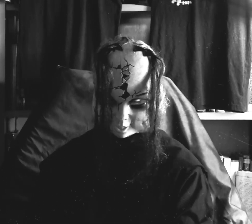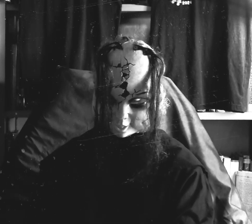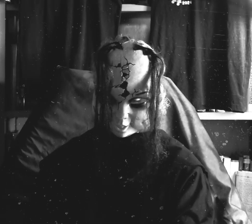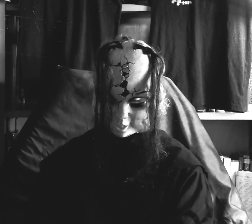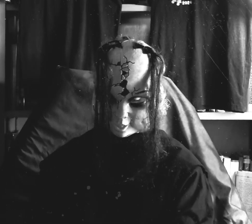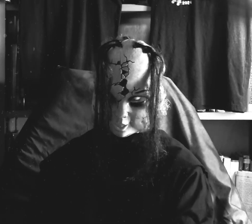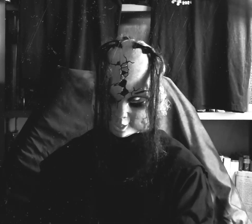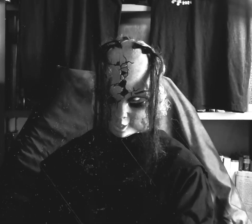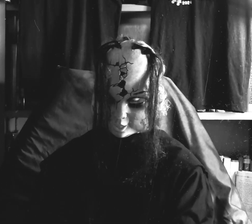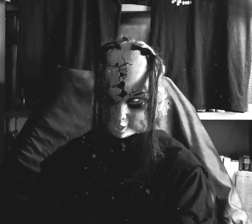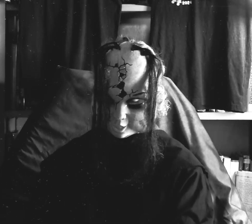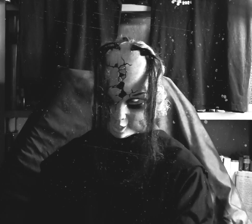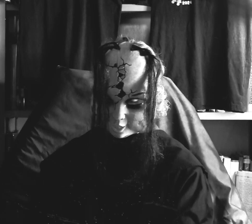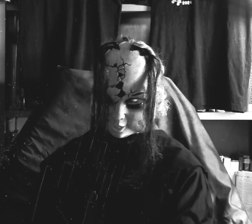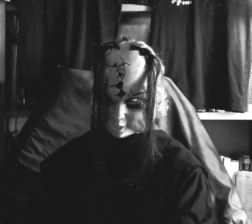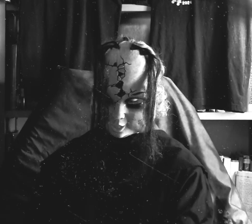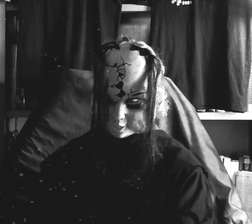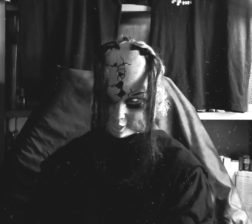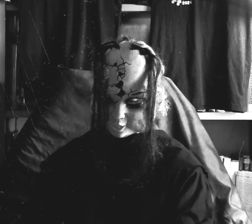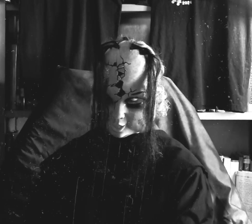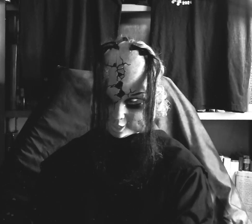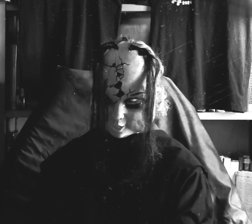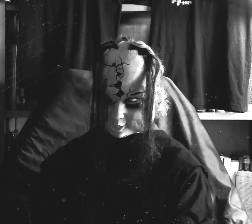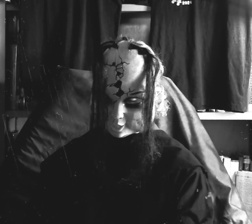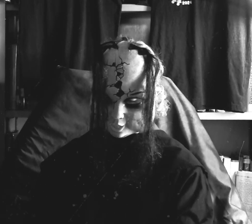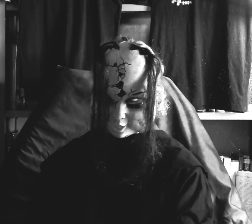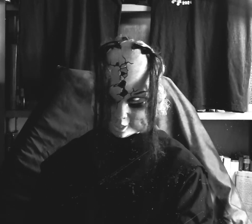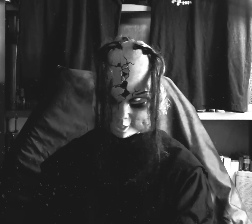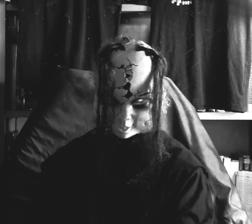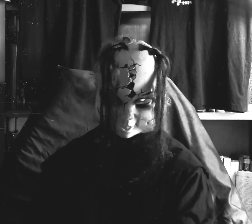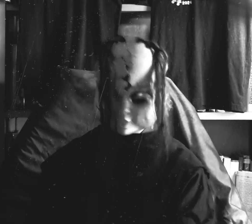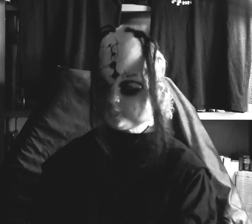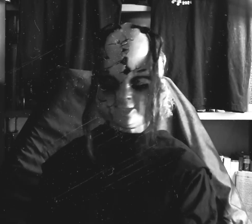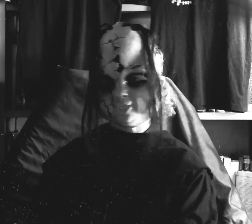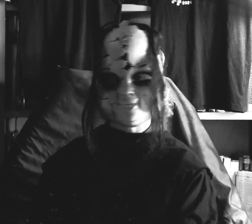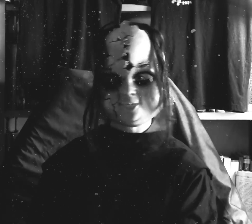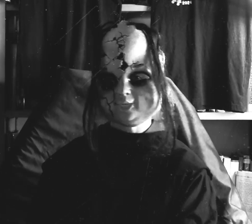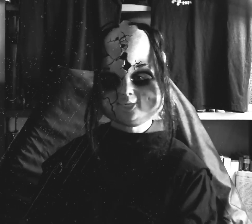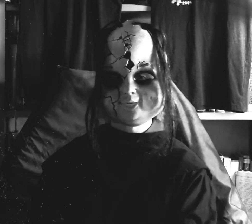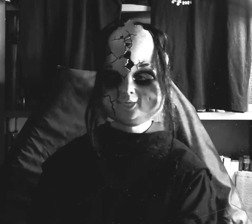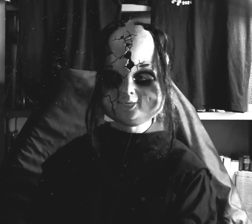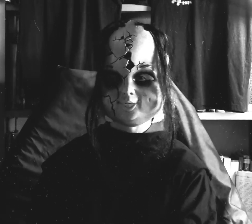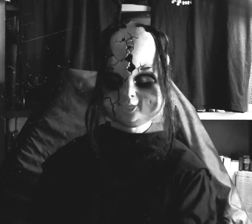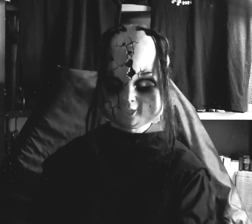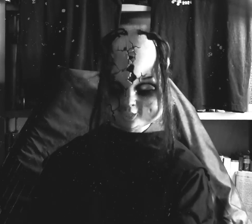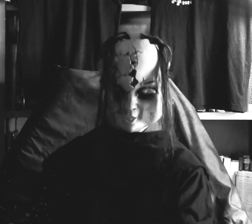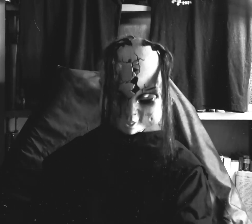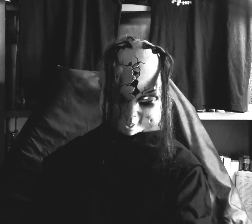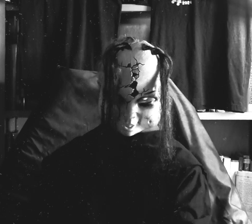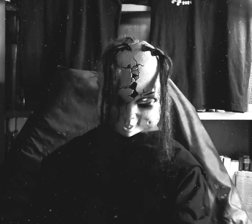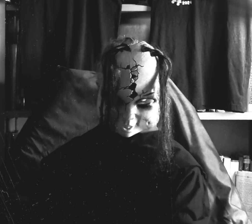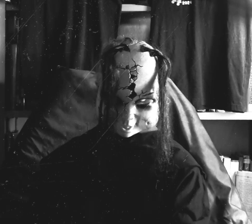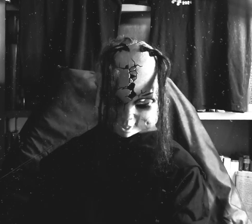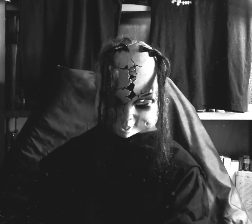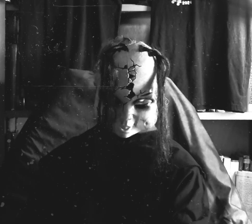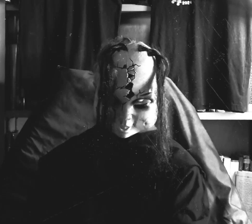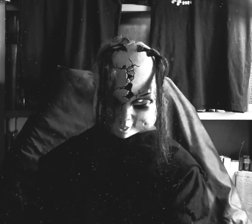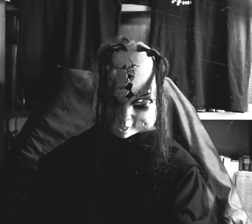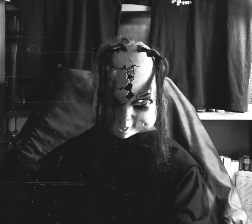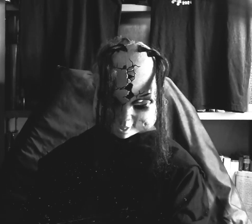She ran down the riverbank, reaching out her arms to them, but they were gone. The next